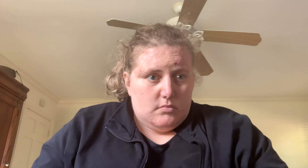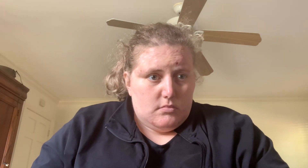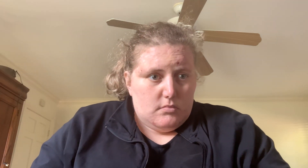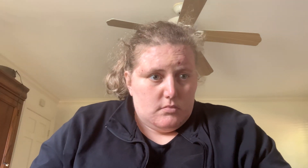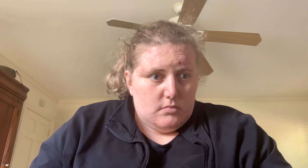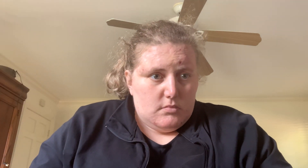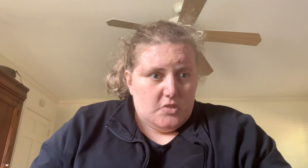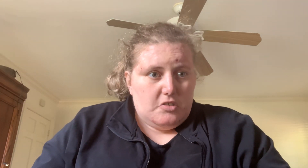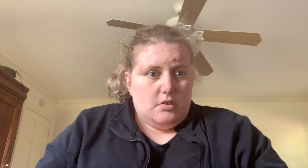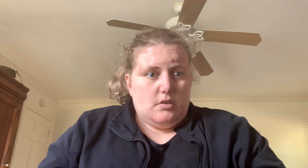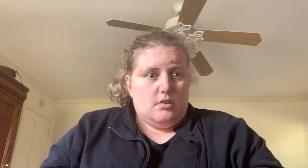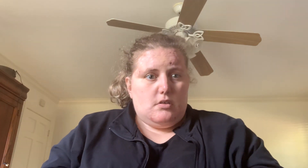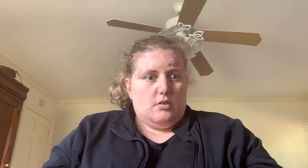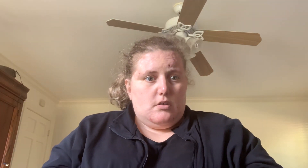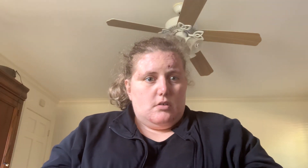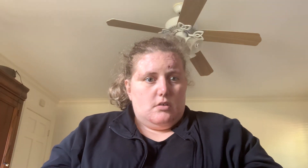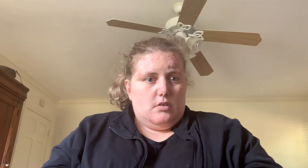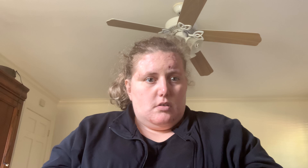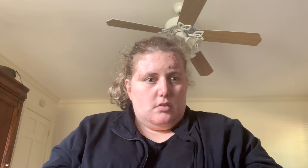carbon's weight is 12.